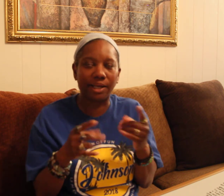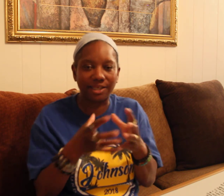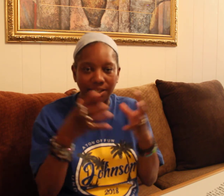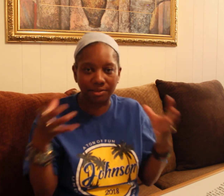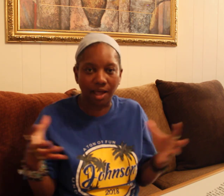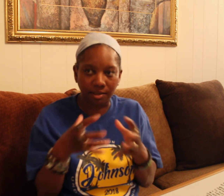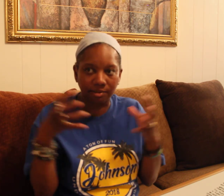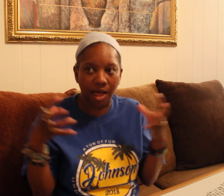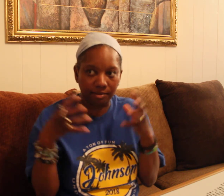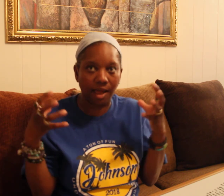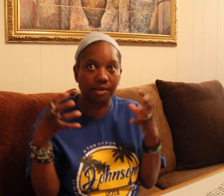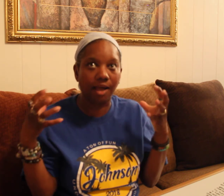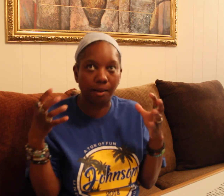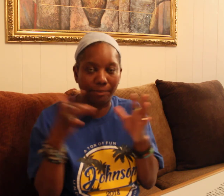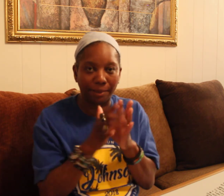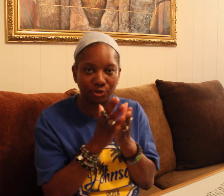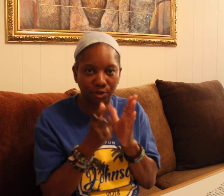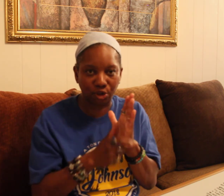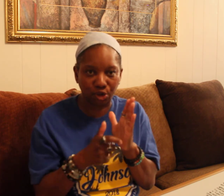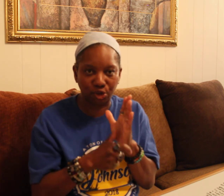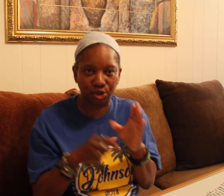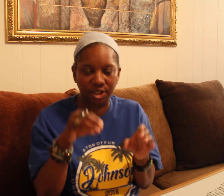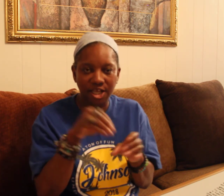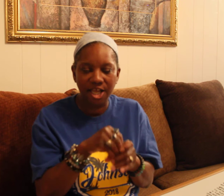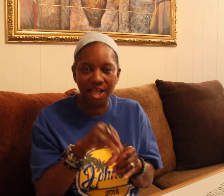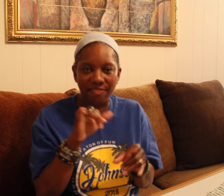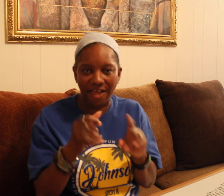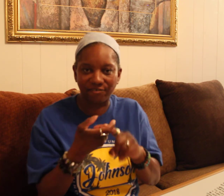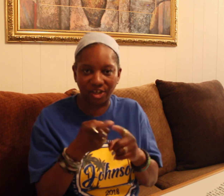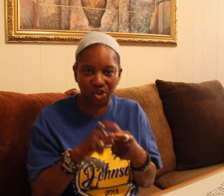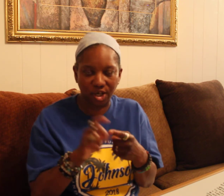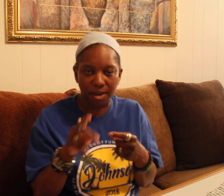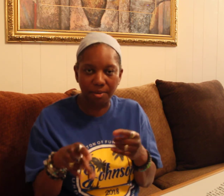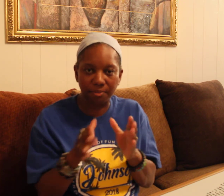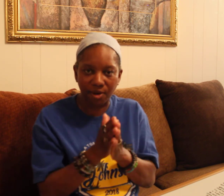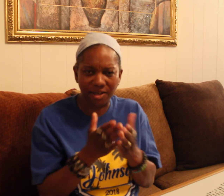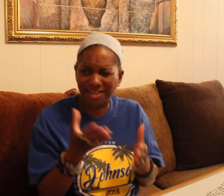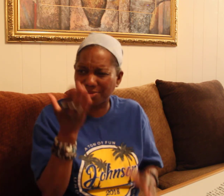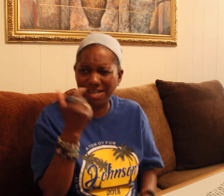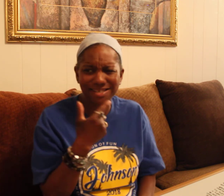has a lot of Bible scriptures in that friendship. But that's why I say,